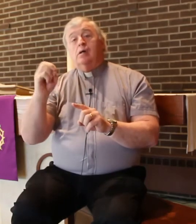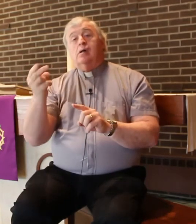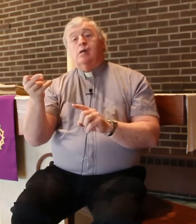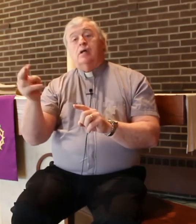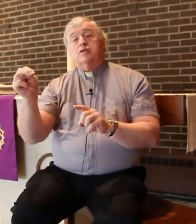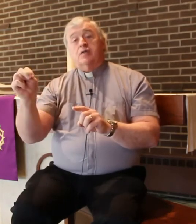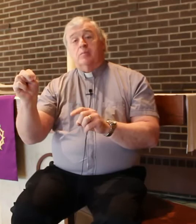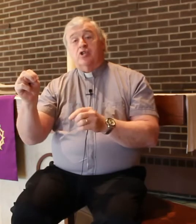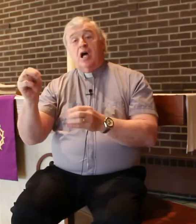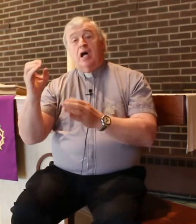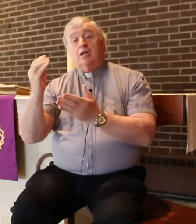is from John